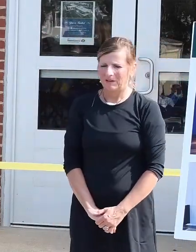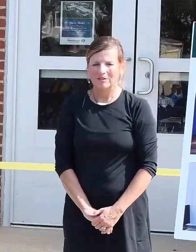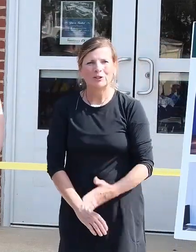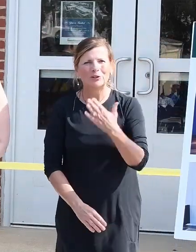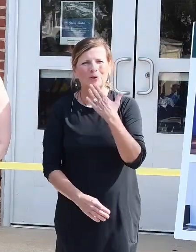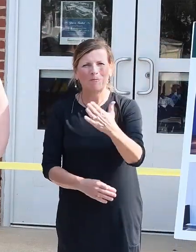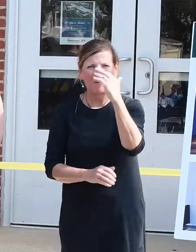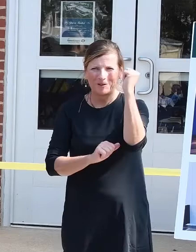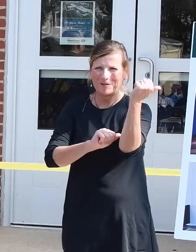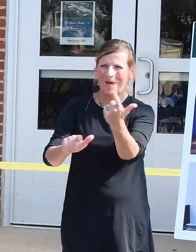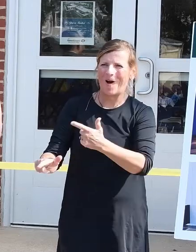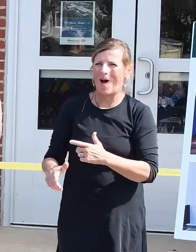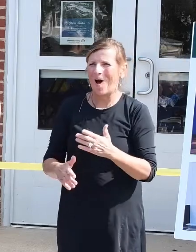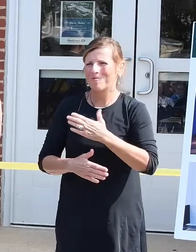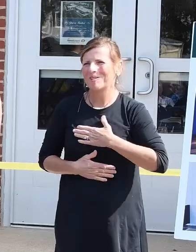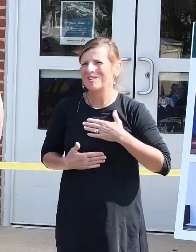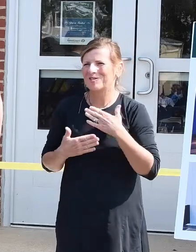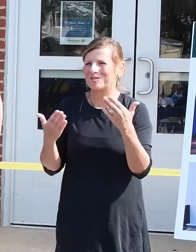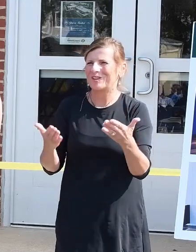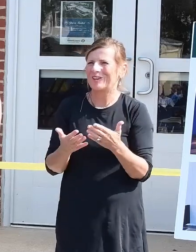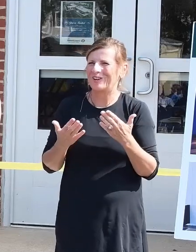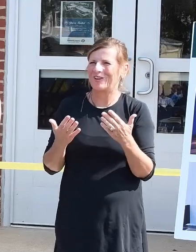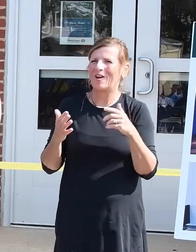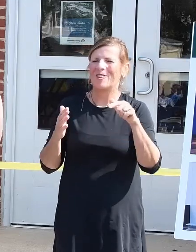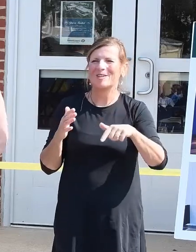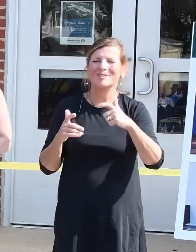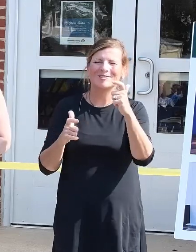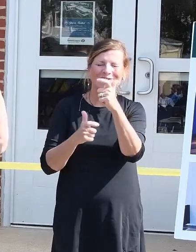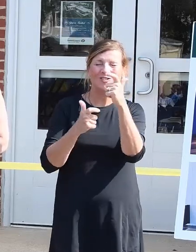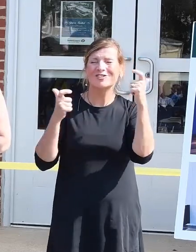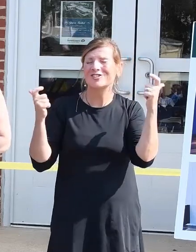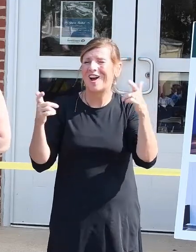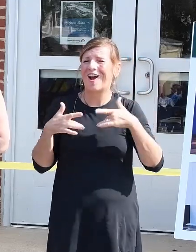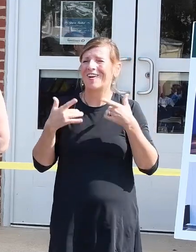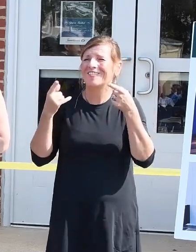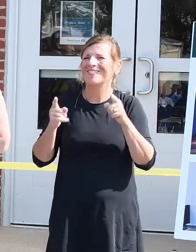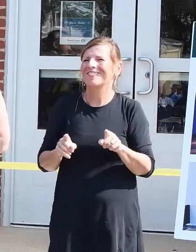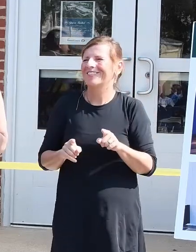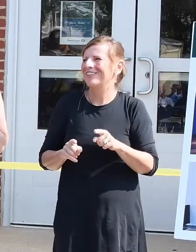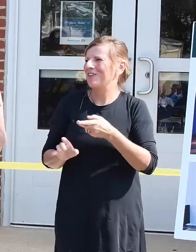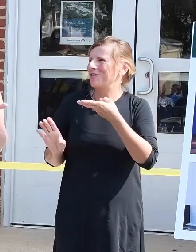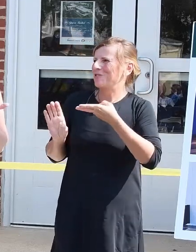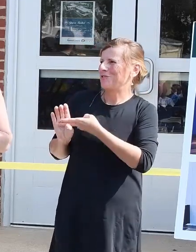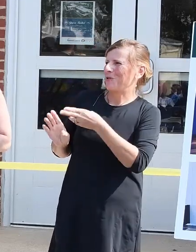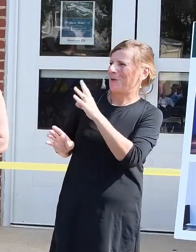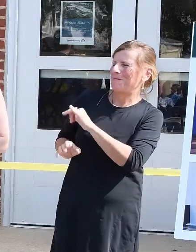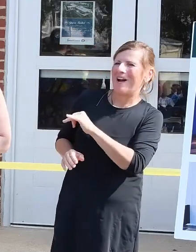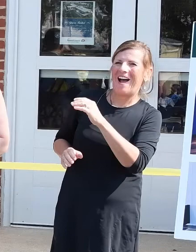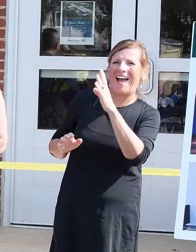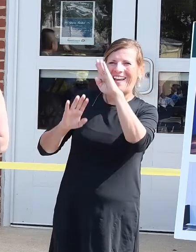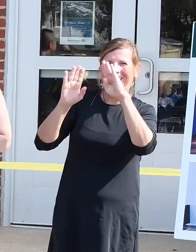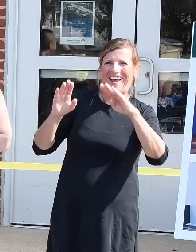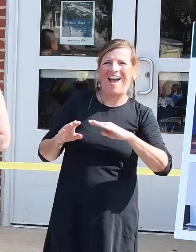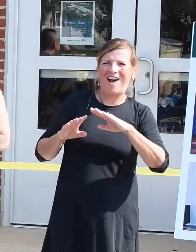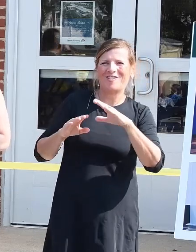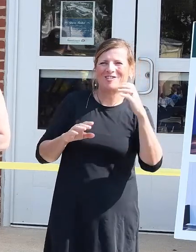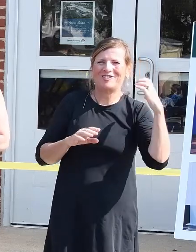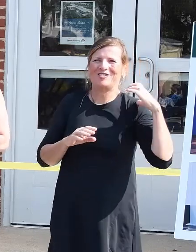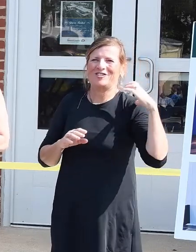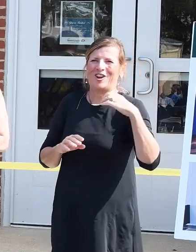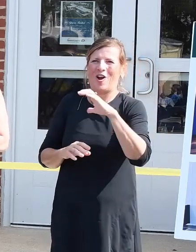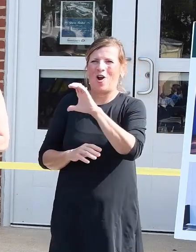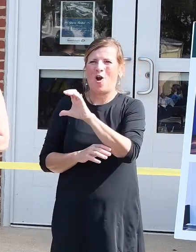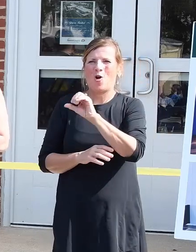Good morning, everyone. It's a pleasure to be here on this momentous occasion, joined by House Chair Delegate Courtney Watson